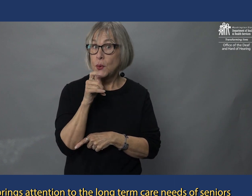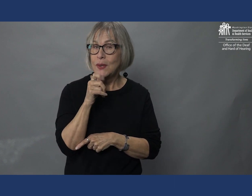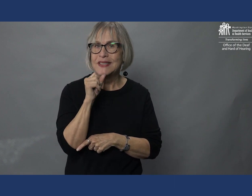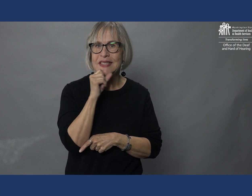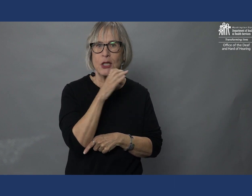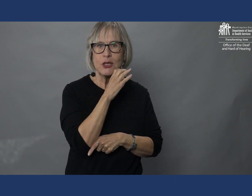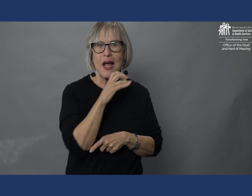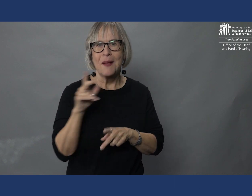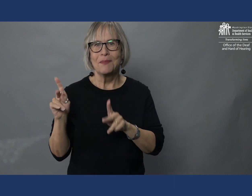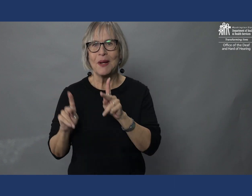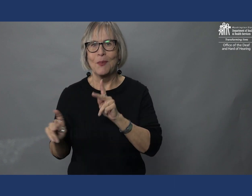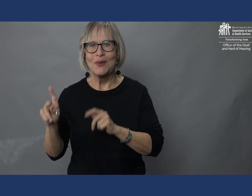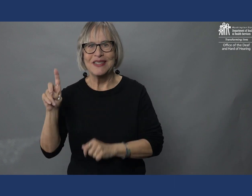with disabilities.